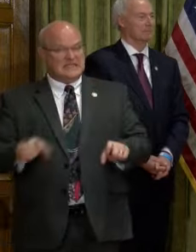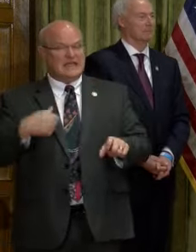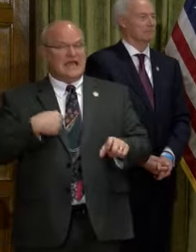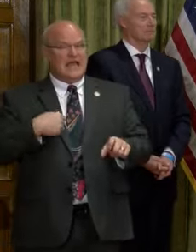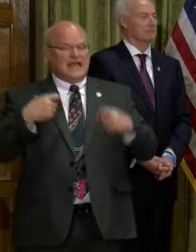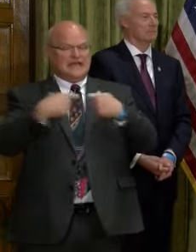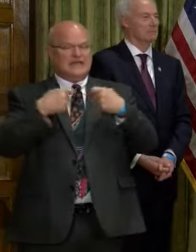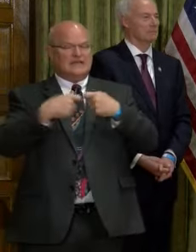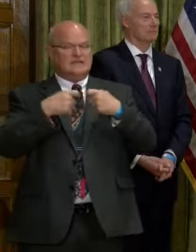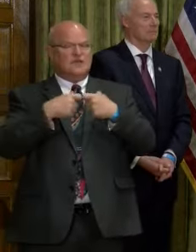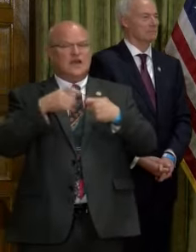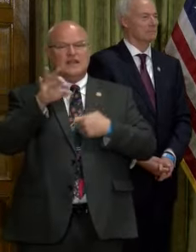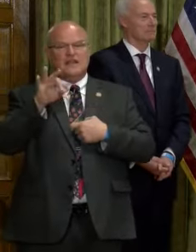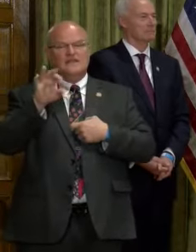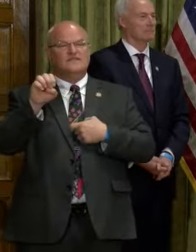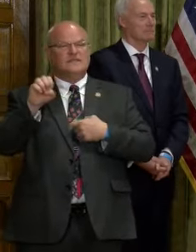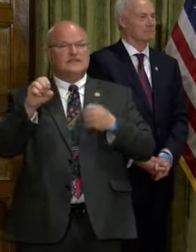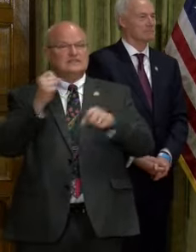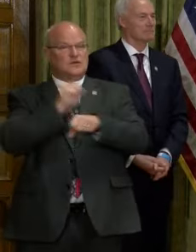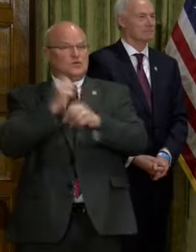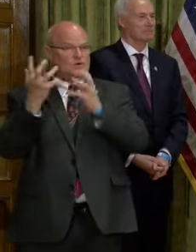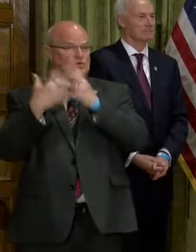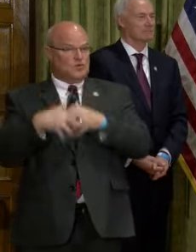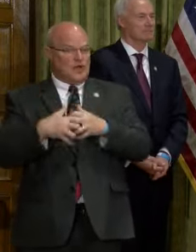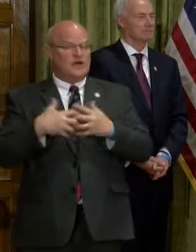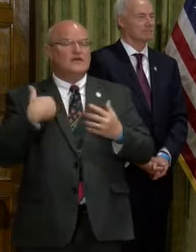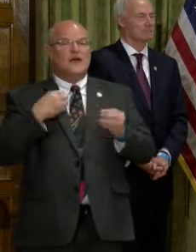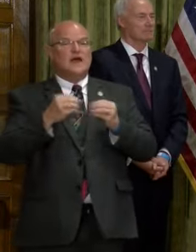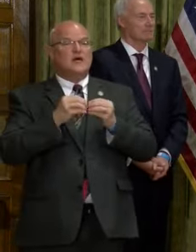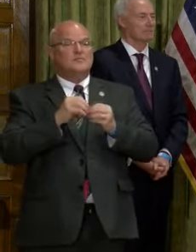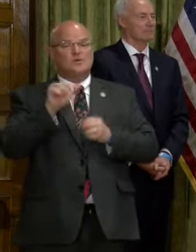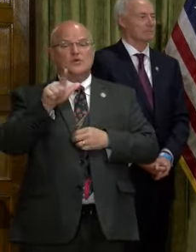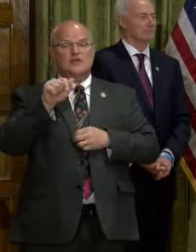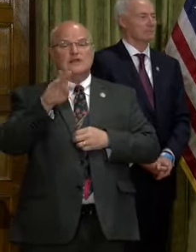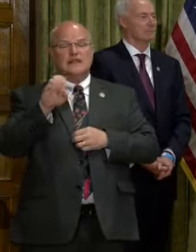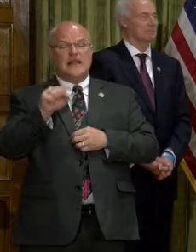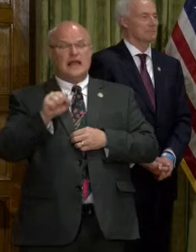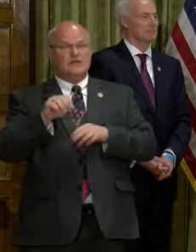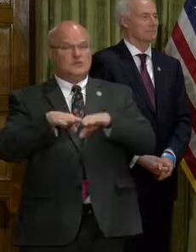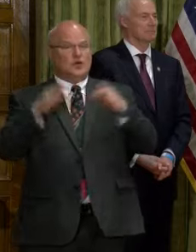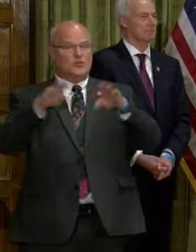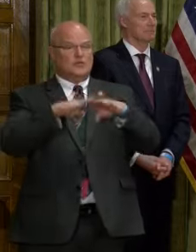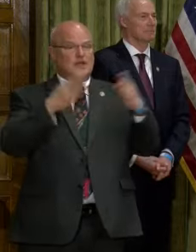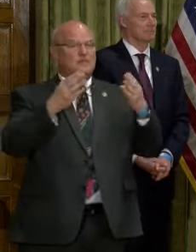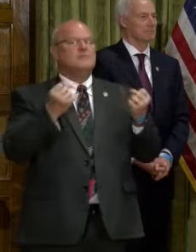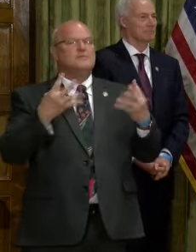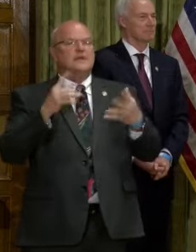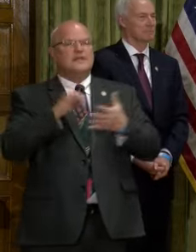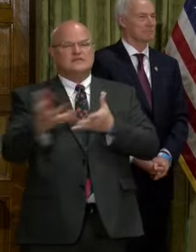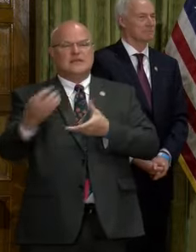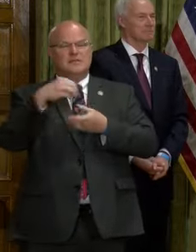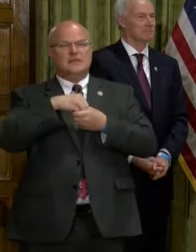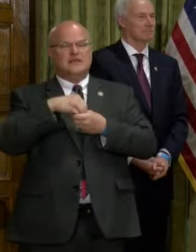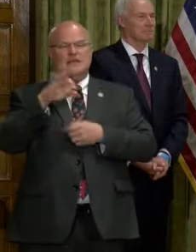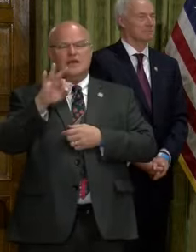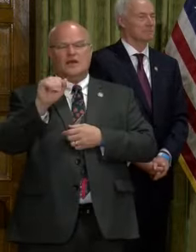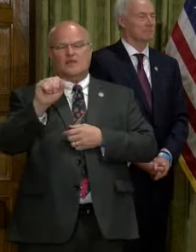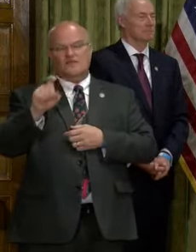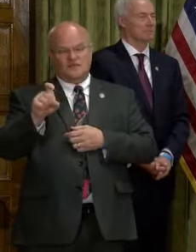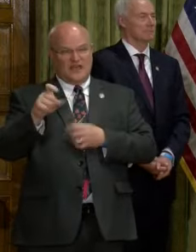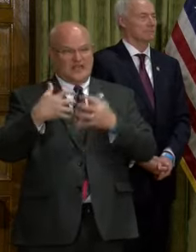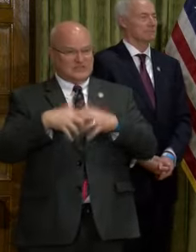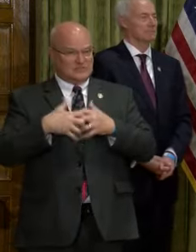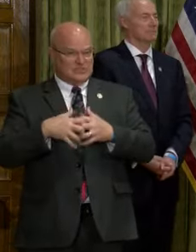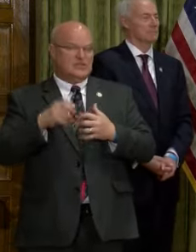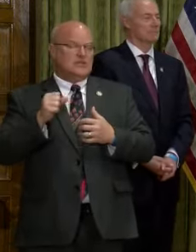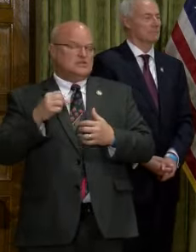had electronic feeds that worked well. As we've had more labs, more different sources, many of those are coming in on fax.